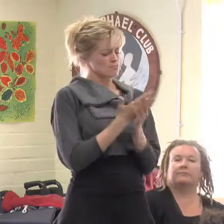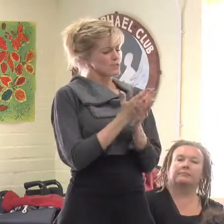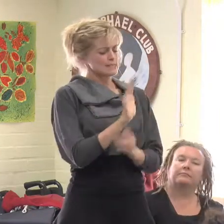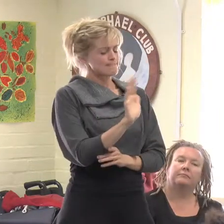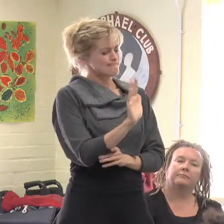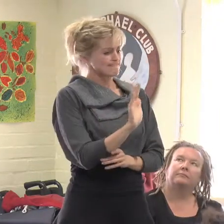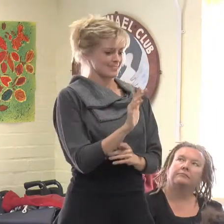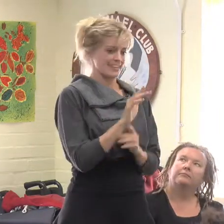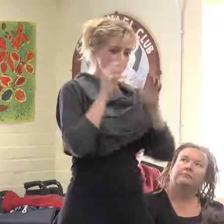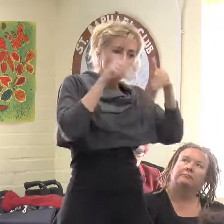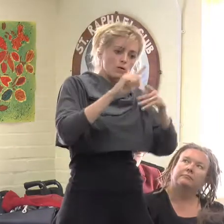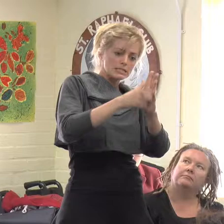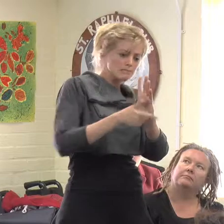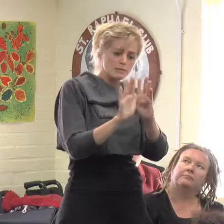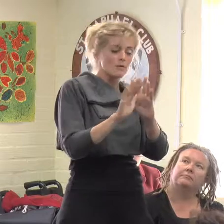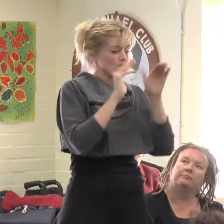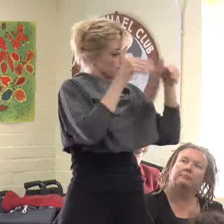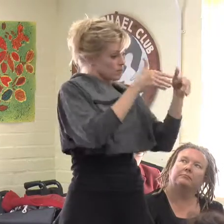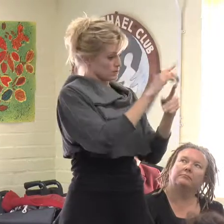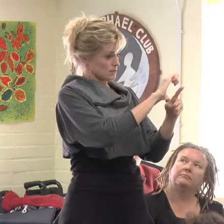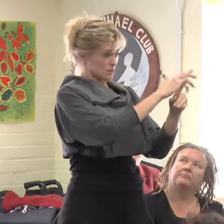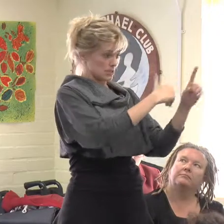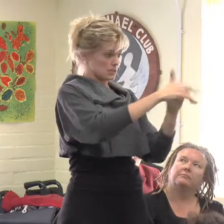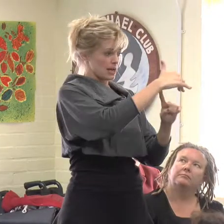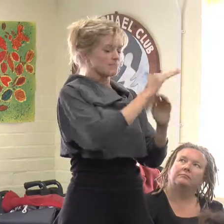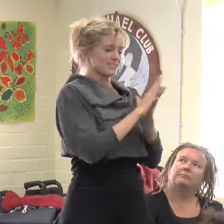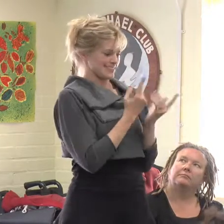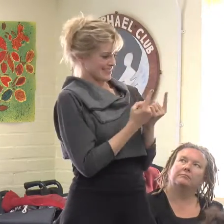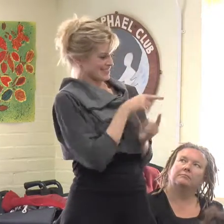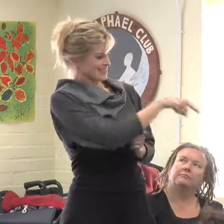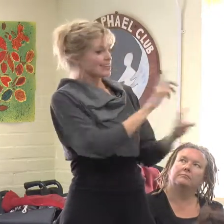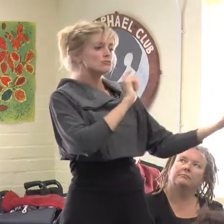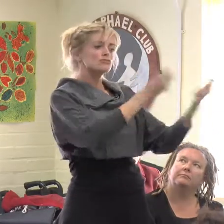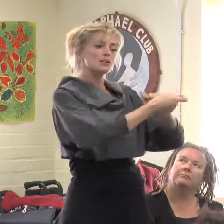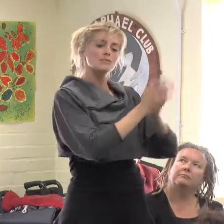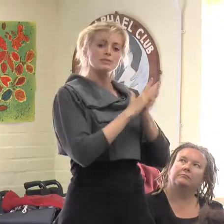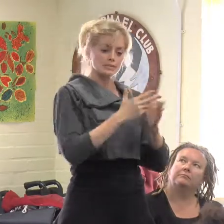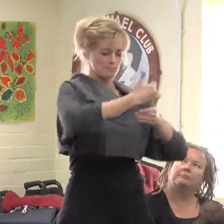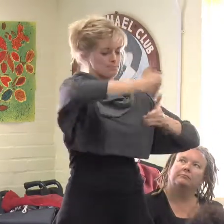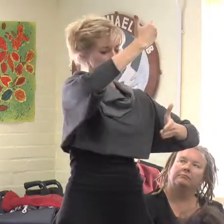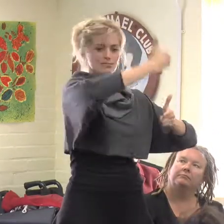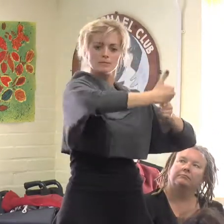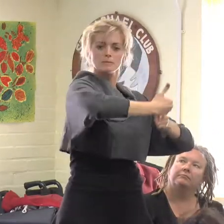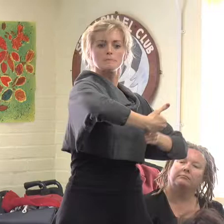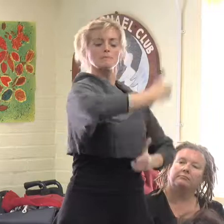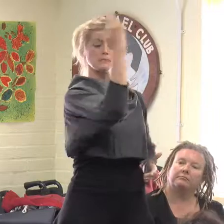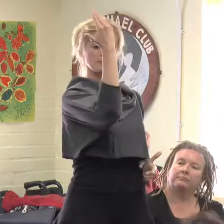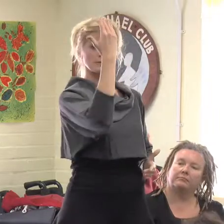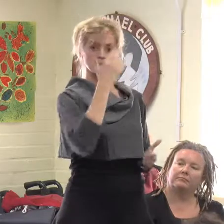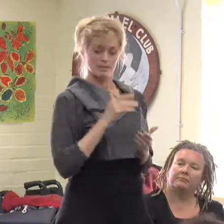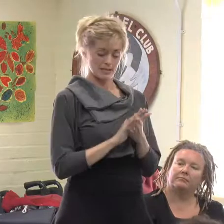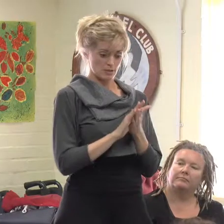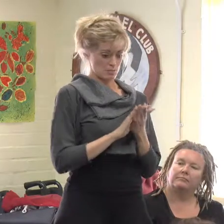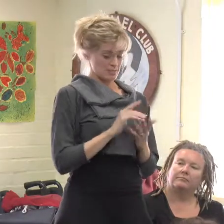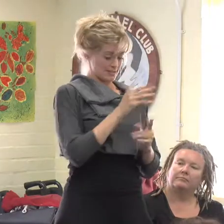the way society operates and the things you can do to overcome the obstacles for people. And actually, if we change the way society